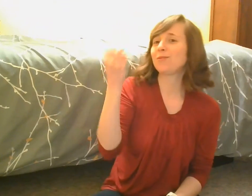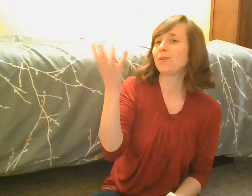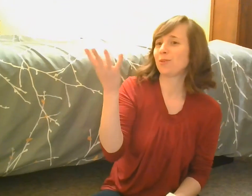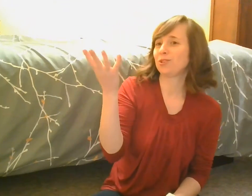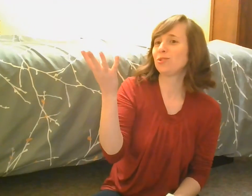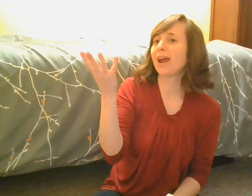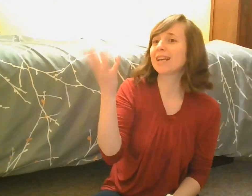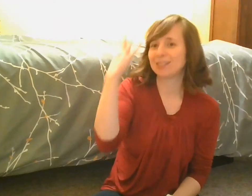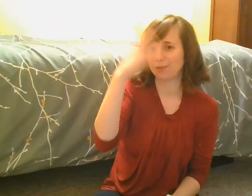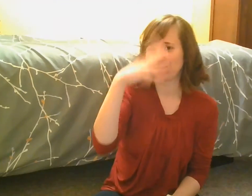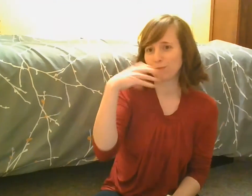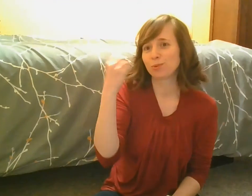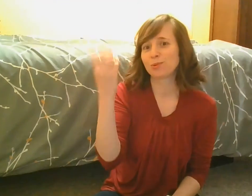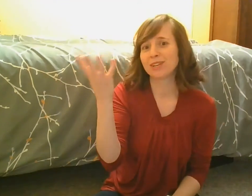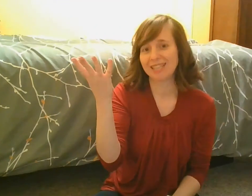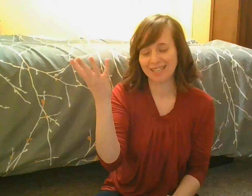or attractive or pretty.